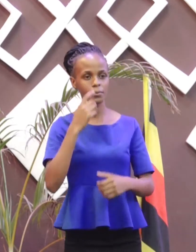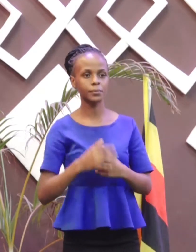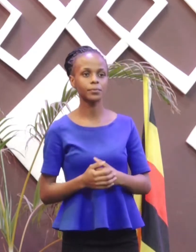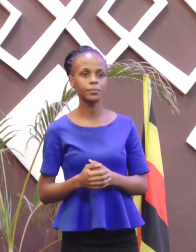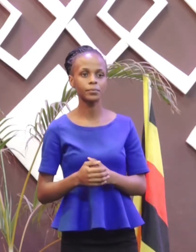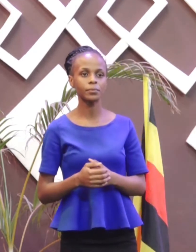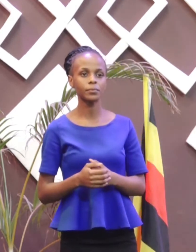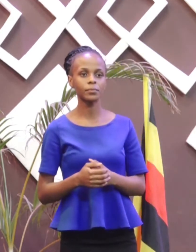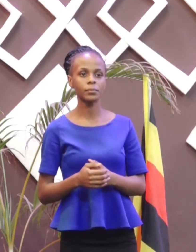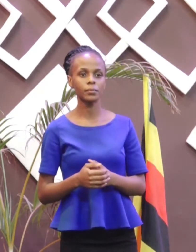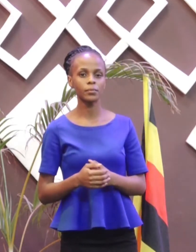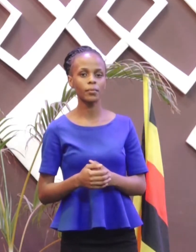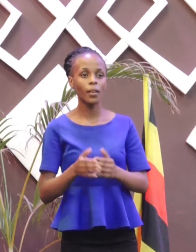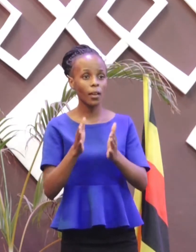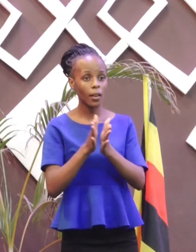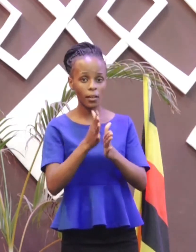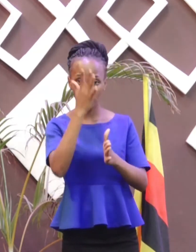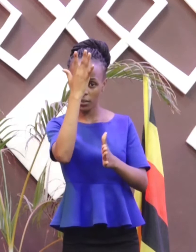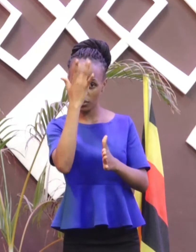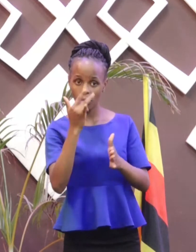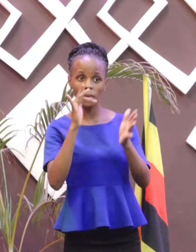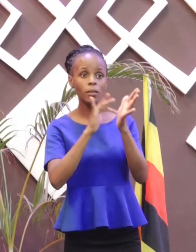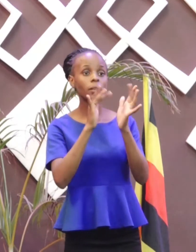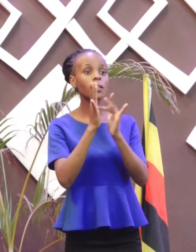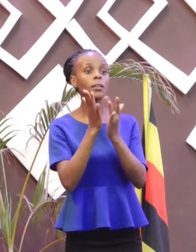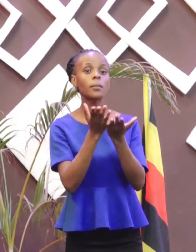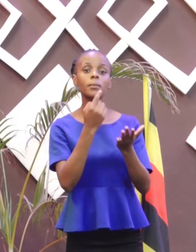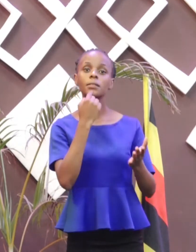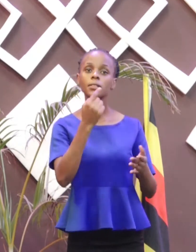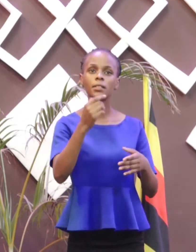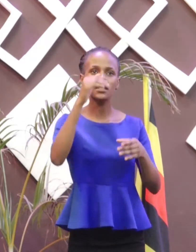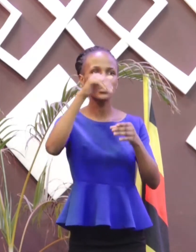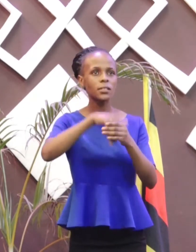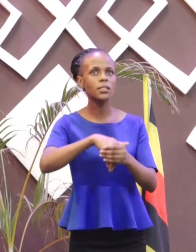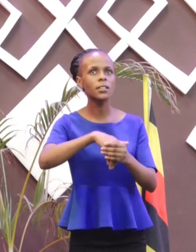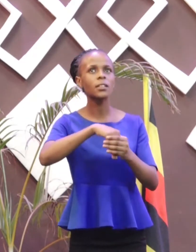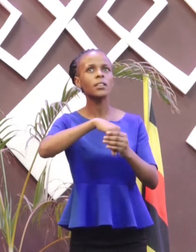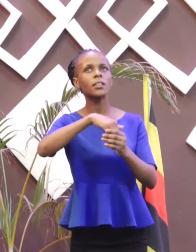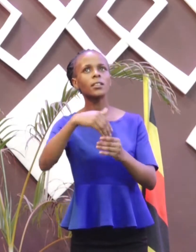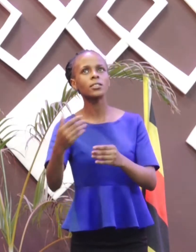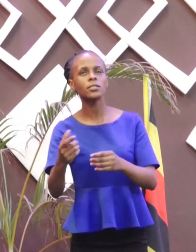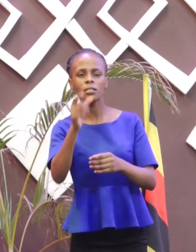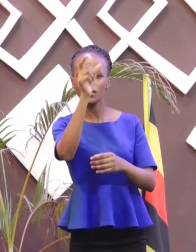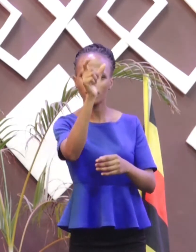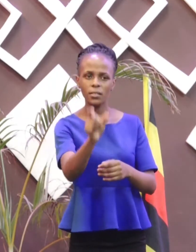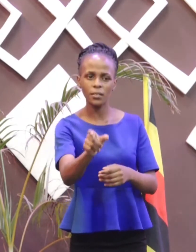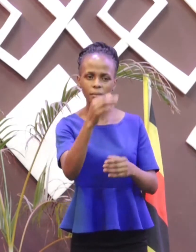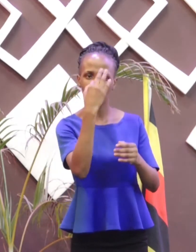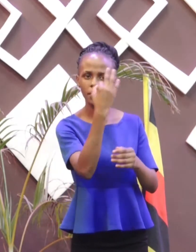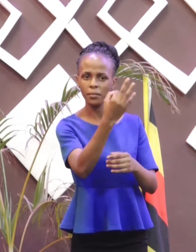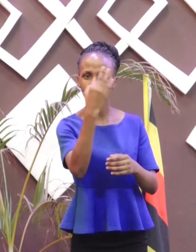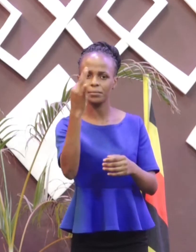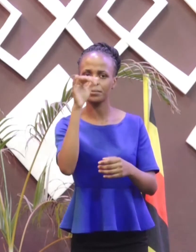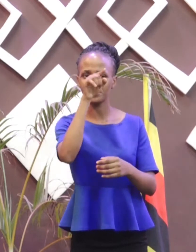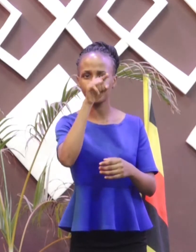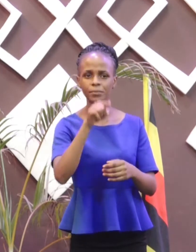ekitiibwa mu mulembe gwa Musa. And that's why the Bible says in the book of Exodus chapter 33 verse 11. Yensonga lwachi